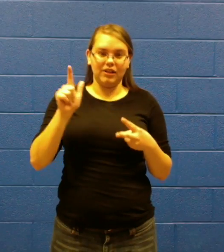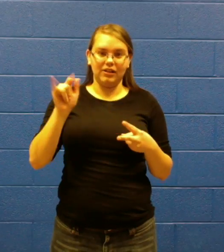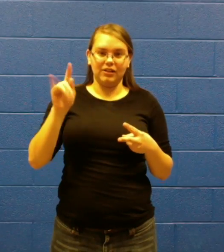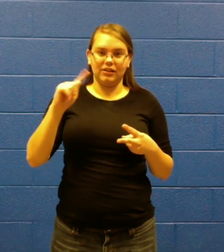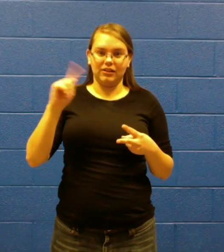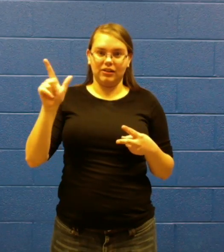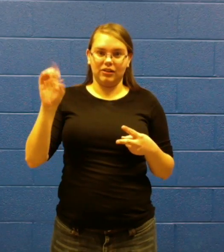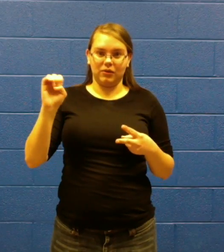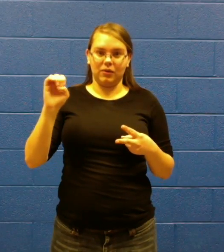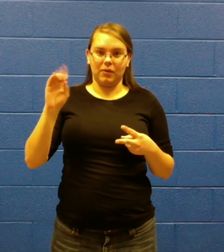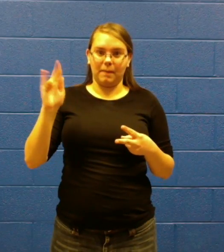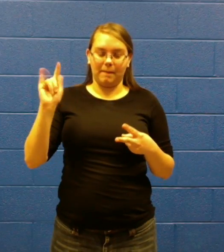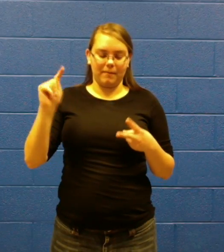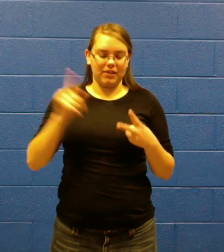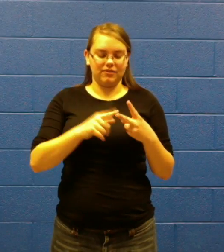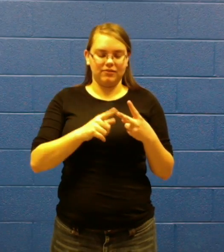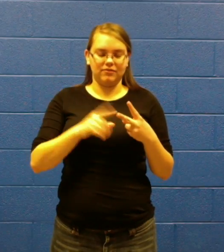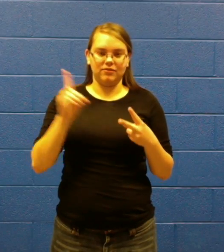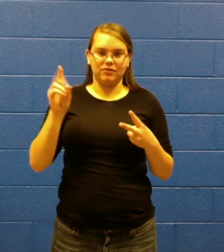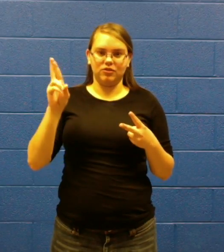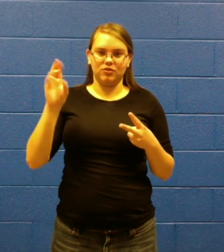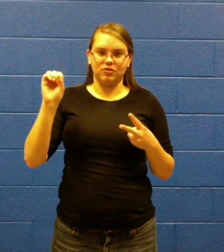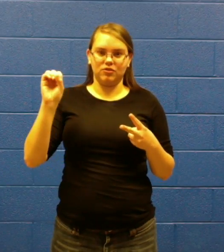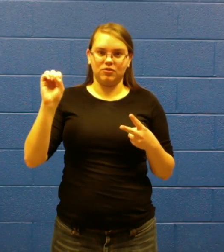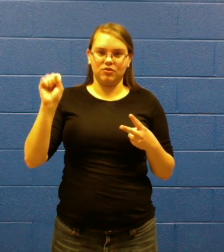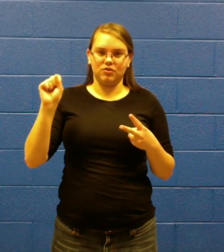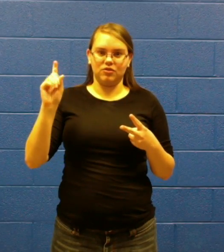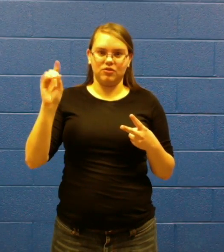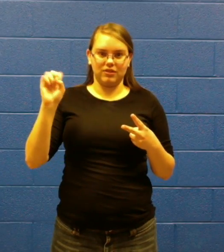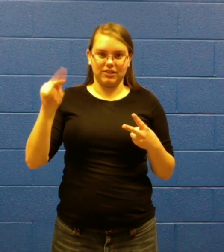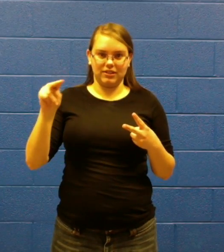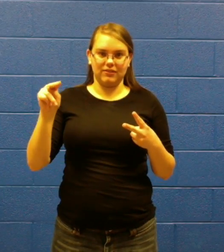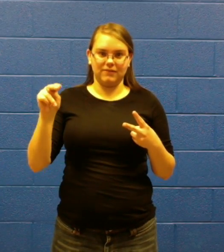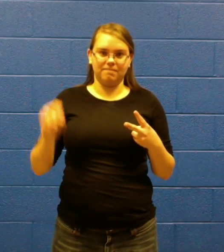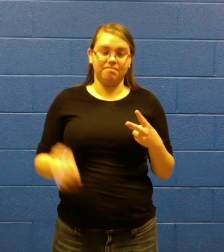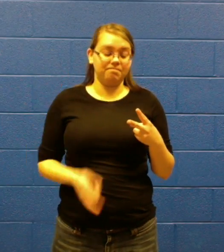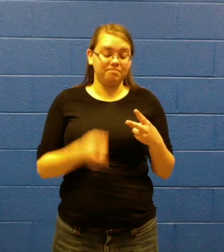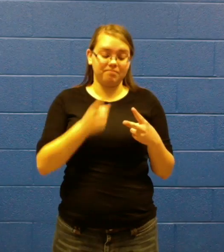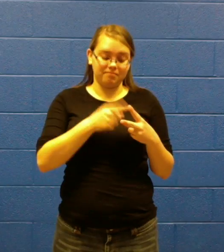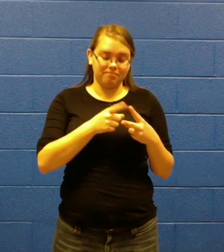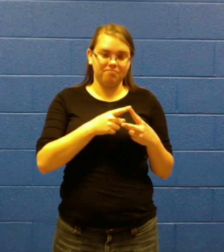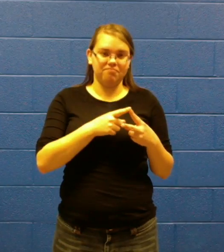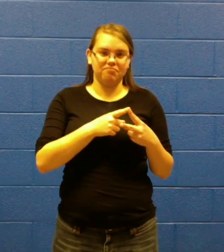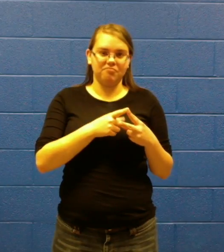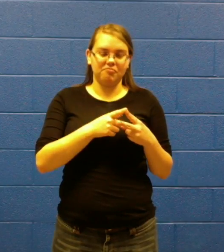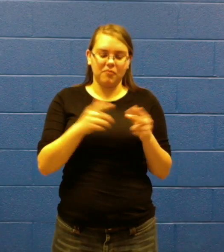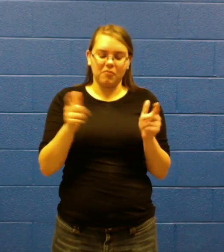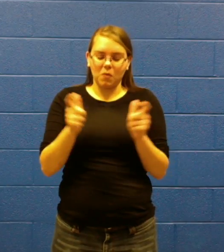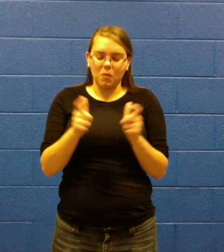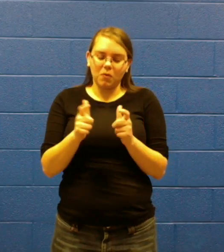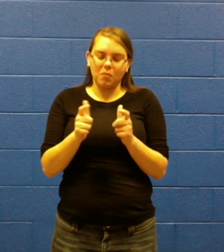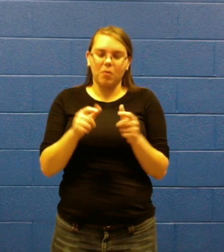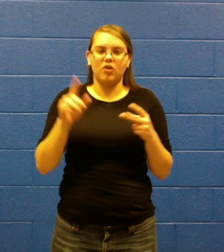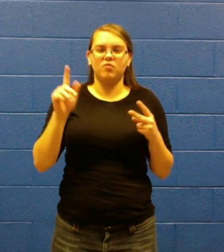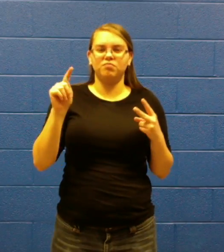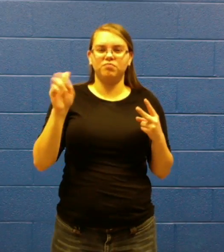and Dresden. Little Bit is a small terrier. He's, I want to say, about